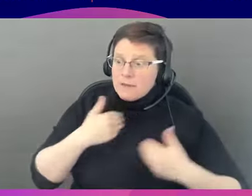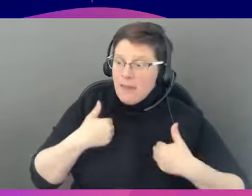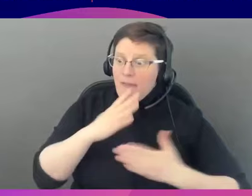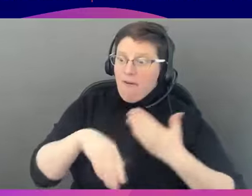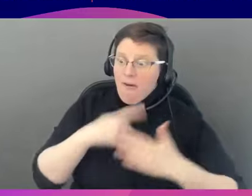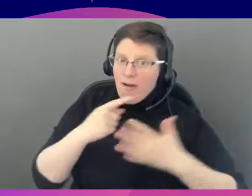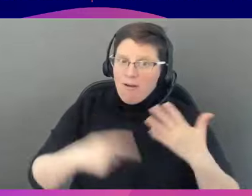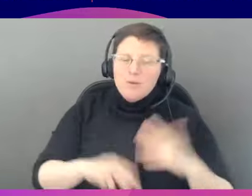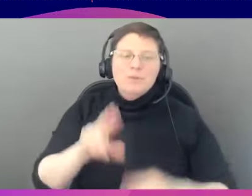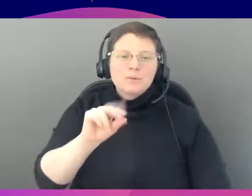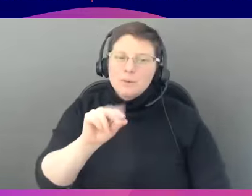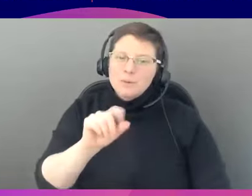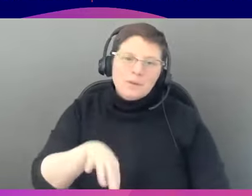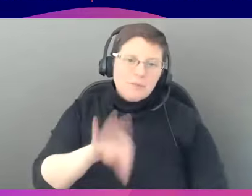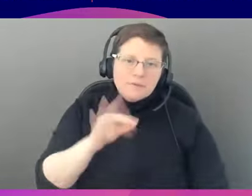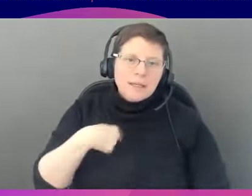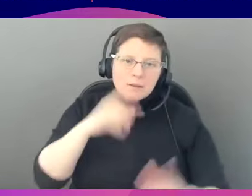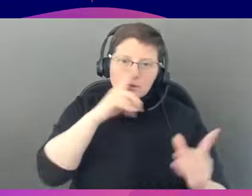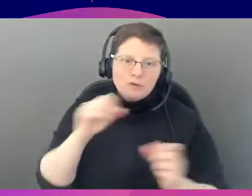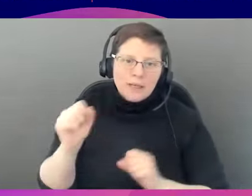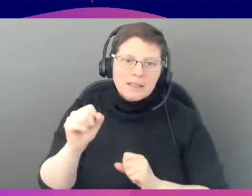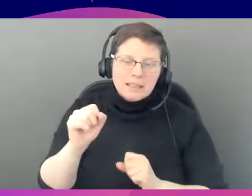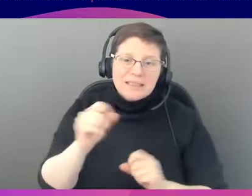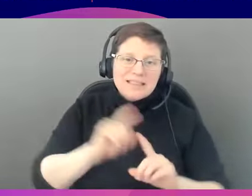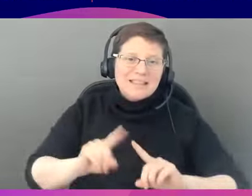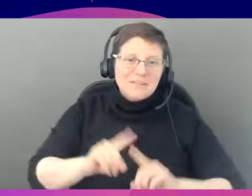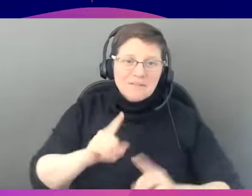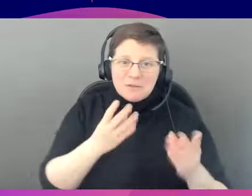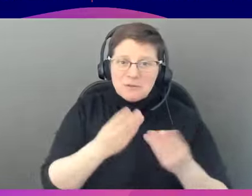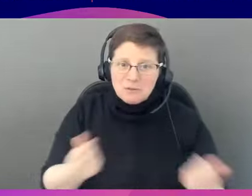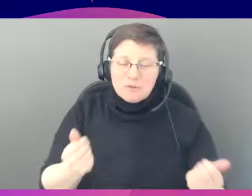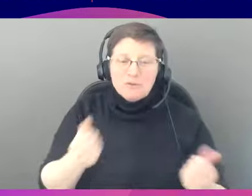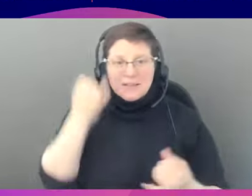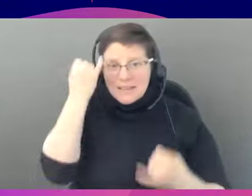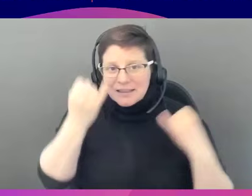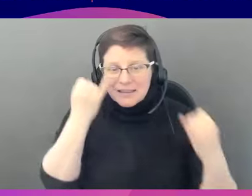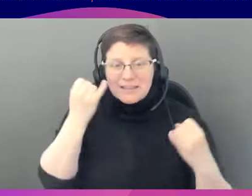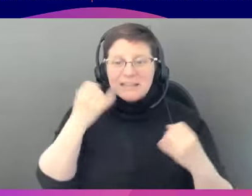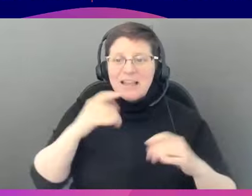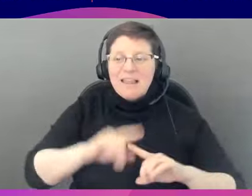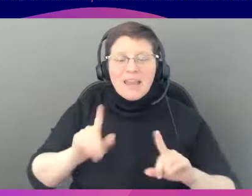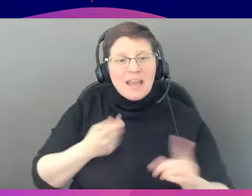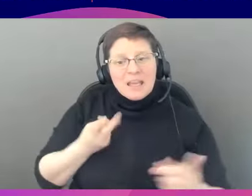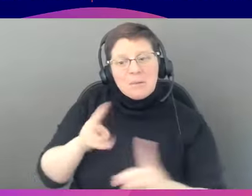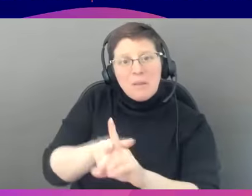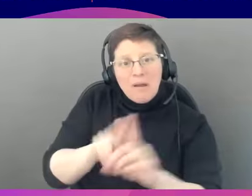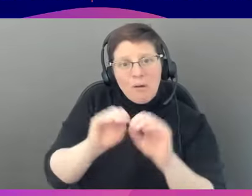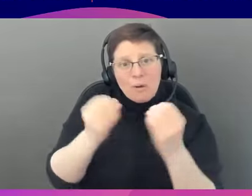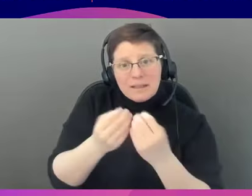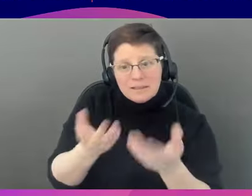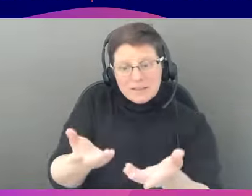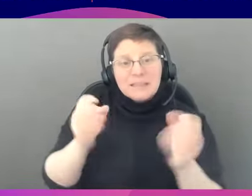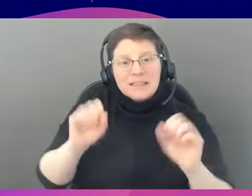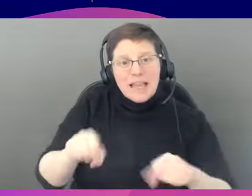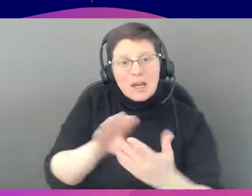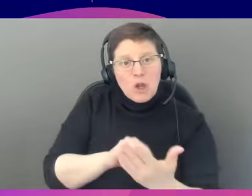we have found strategies, innovative solutions, and ideas that organizations and champions can learn from to be